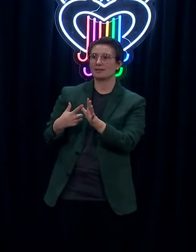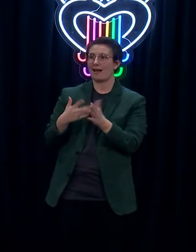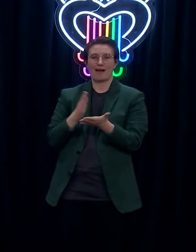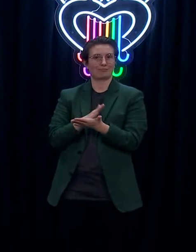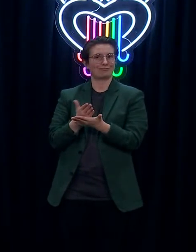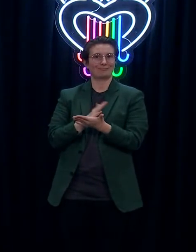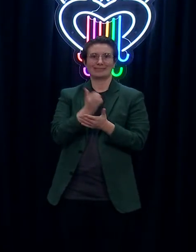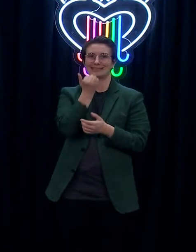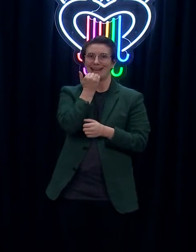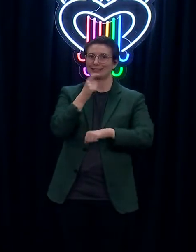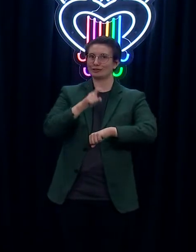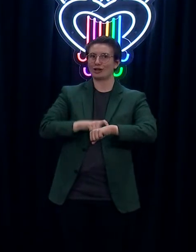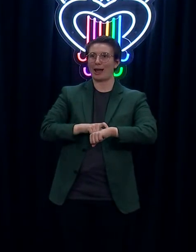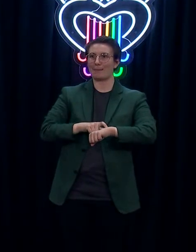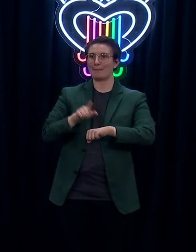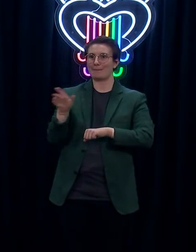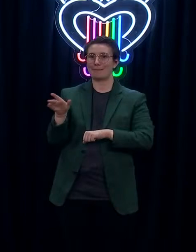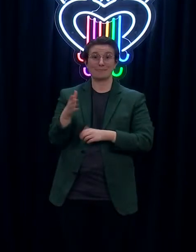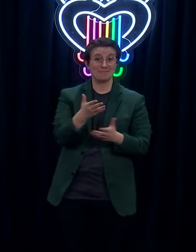Just one other thing on that.